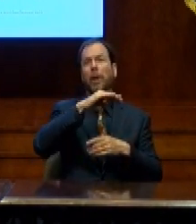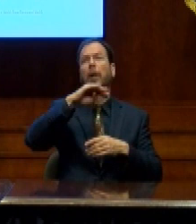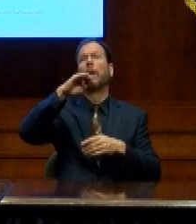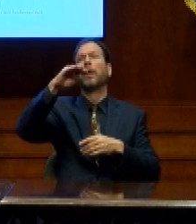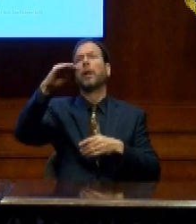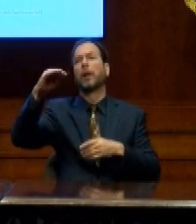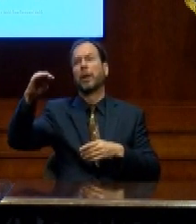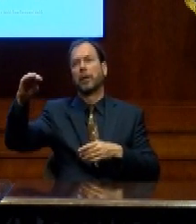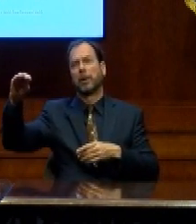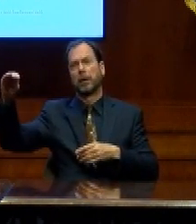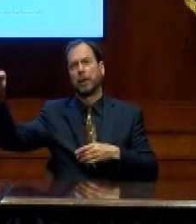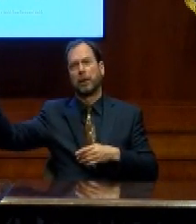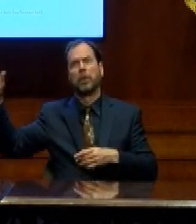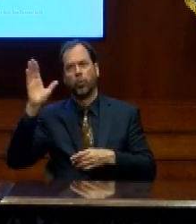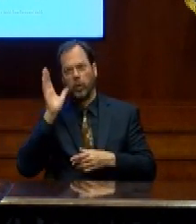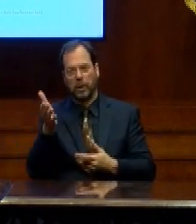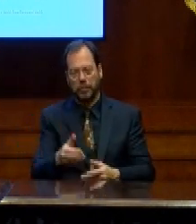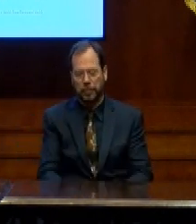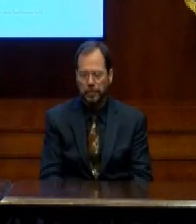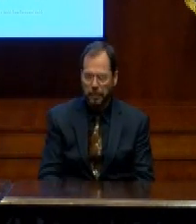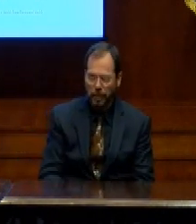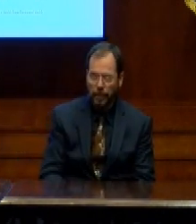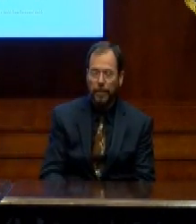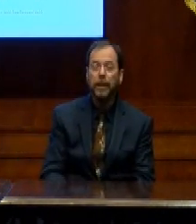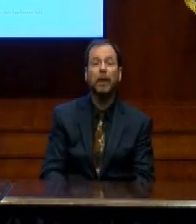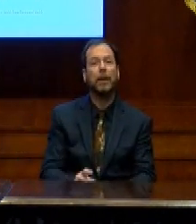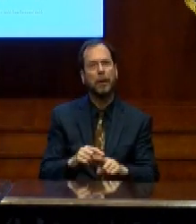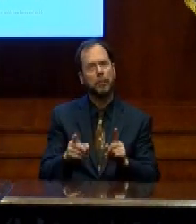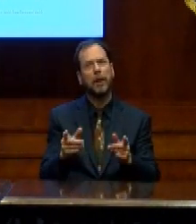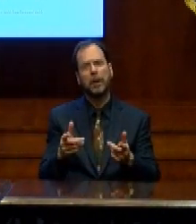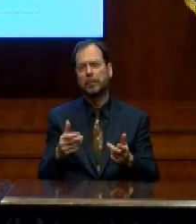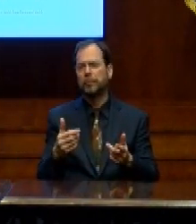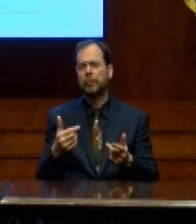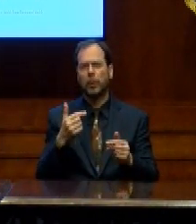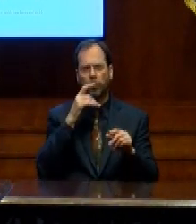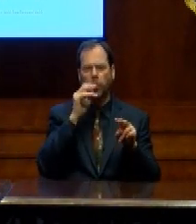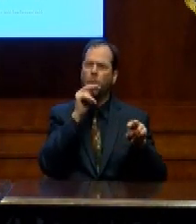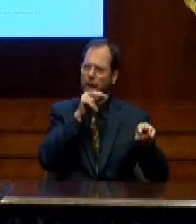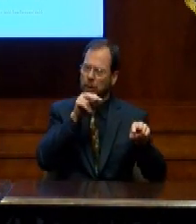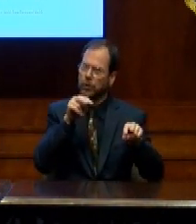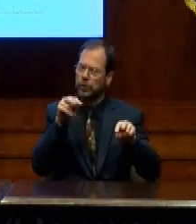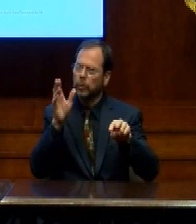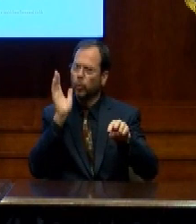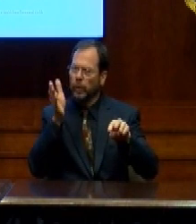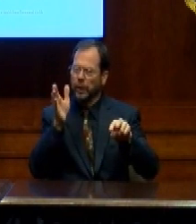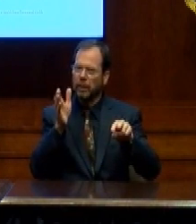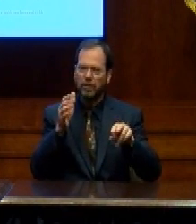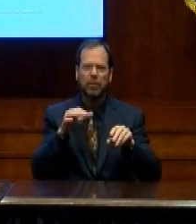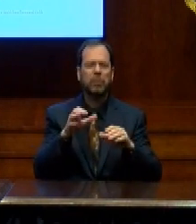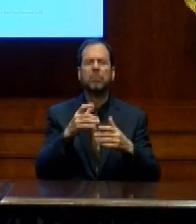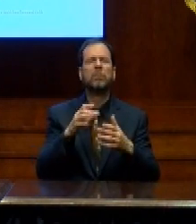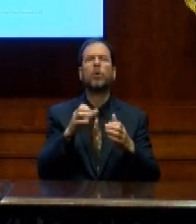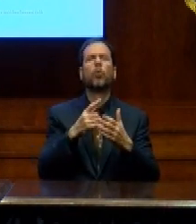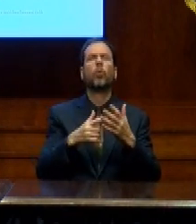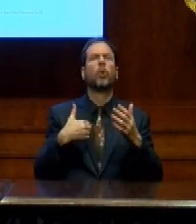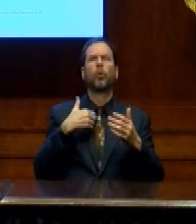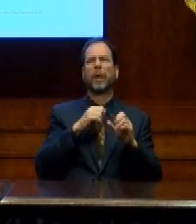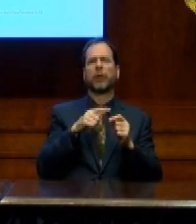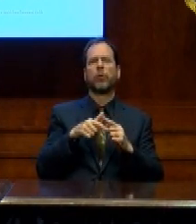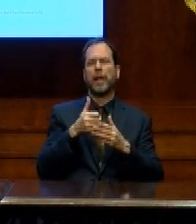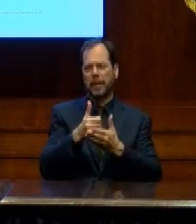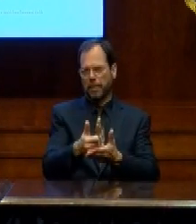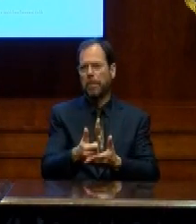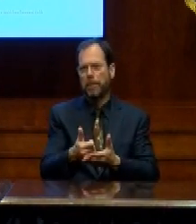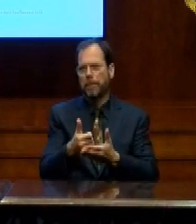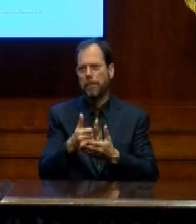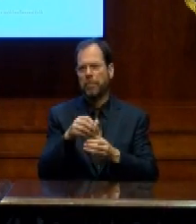begin to flatten off at a slower degree. But it is an area that we will be watching carefully, and again, we'll be doing whatever we can